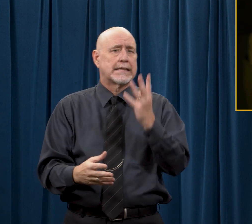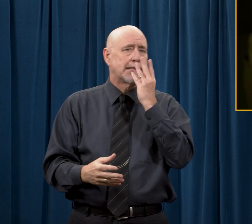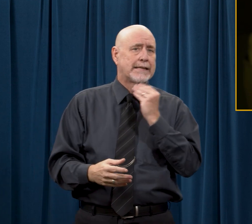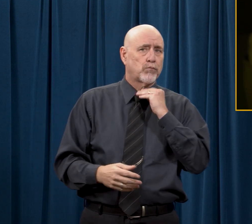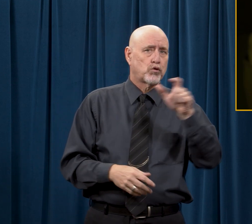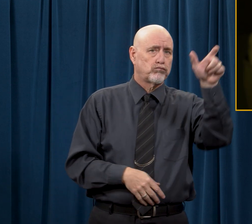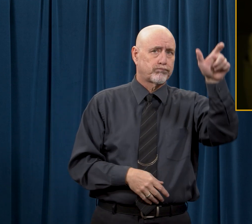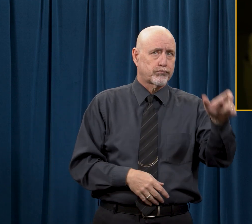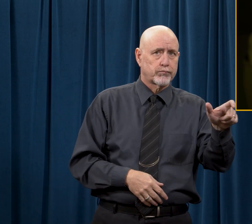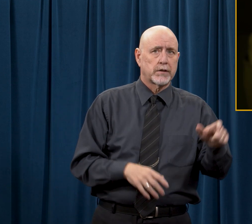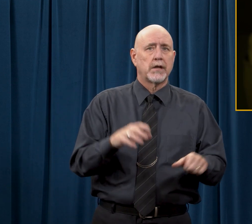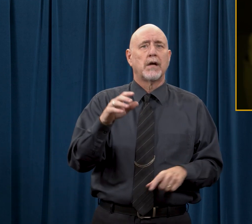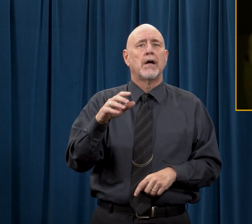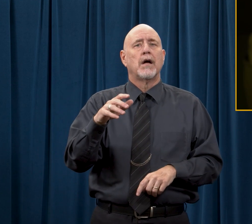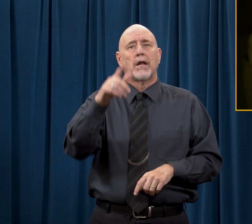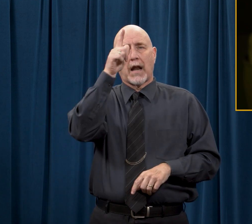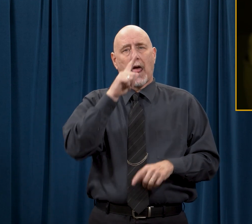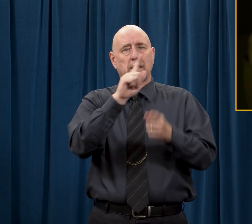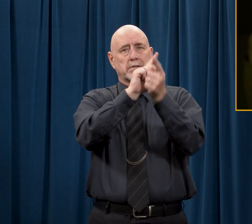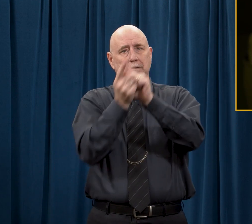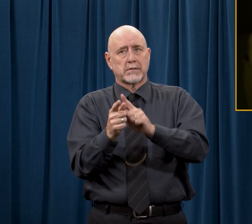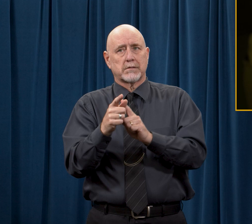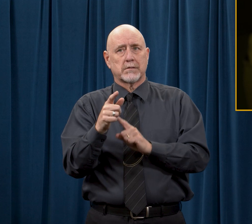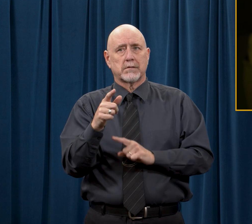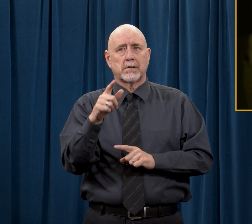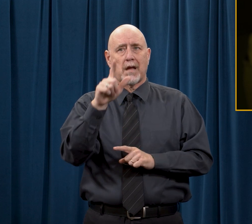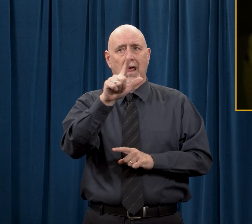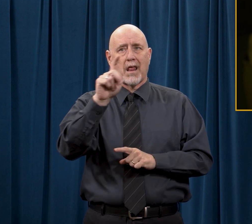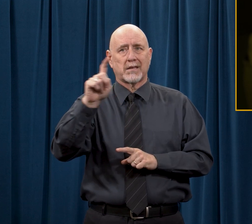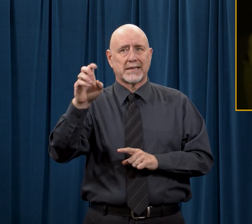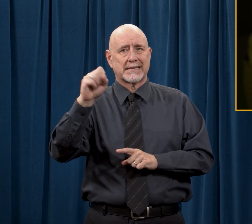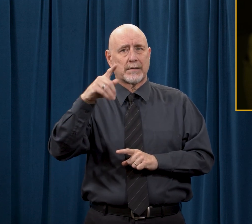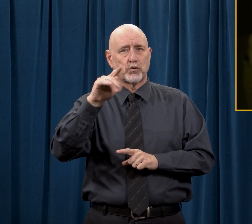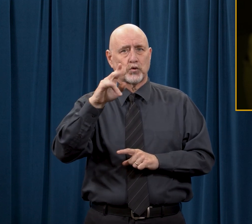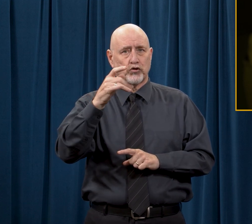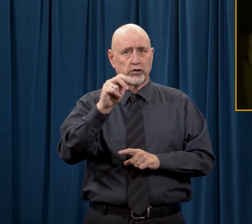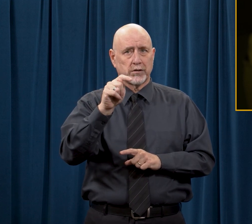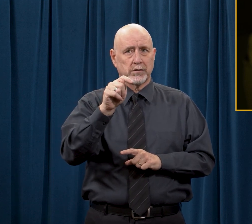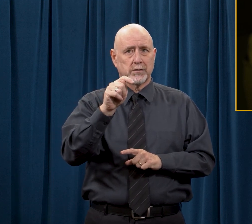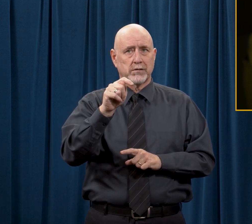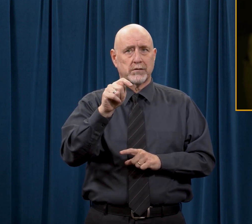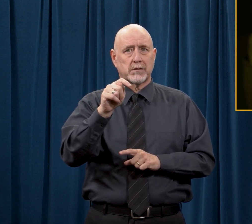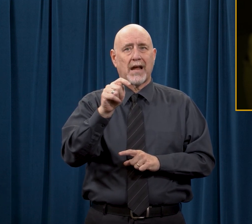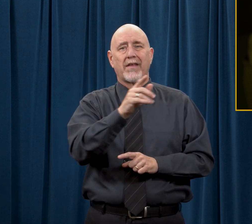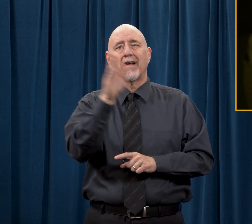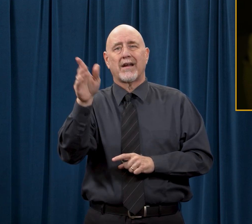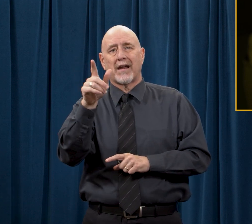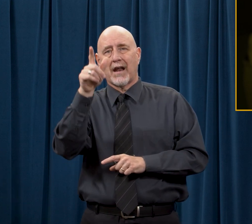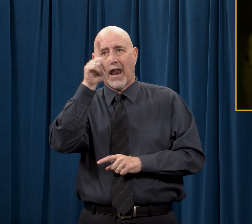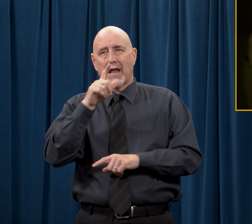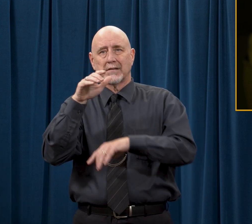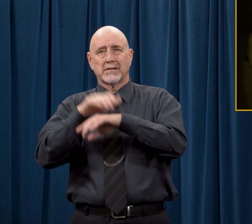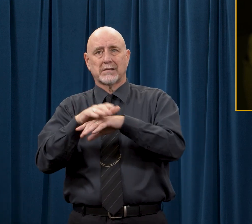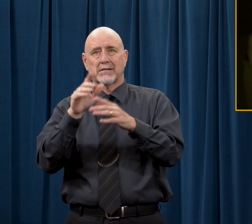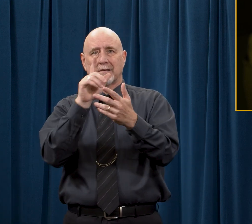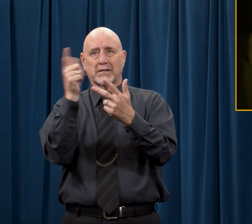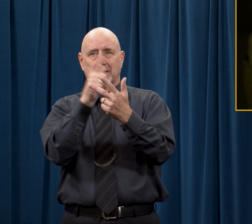it provided the Hebrew text, the Septuagint, known as the LXX, with the Latin interlinear.